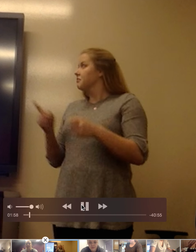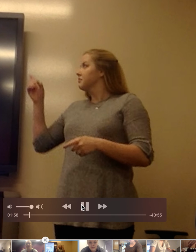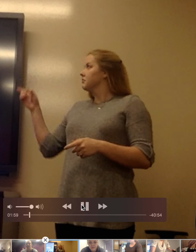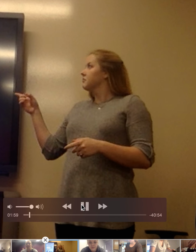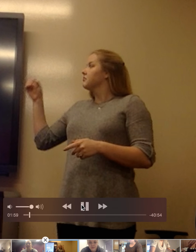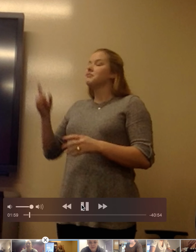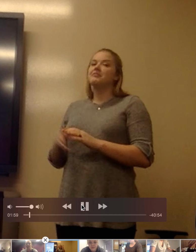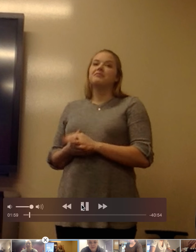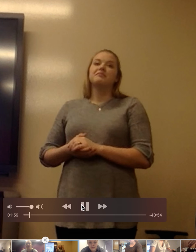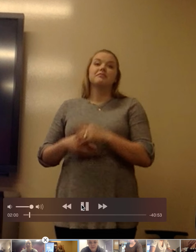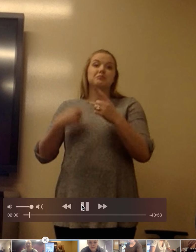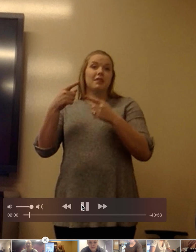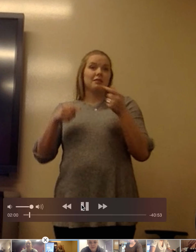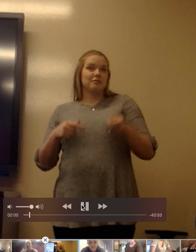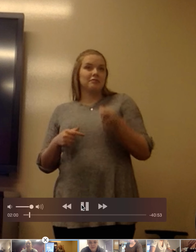and this is his sign name right here.